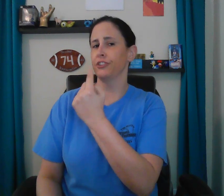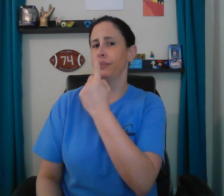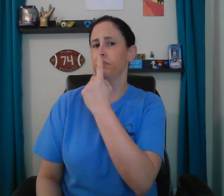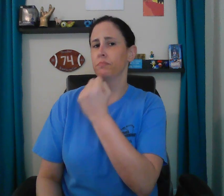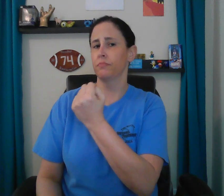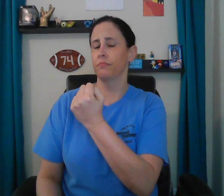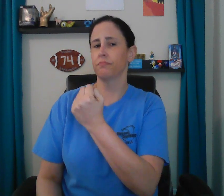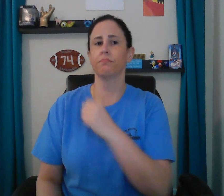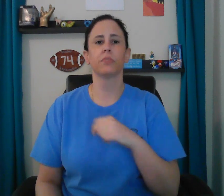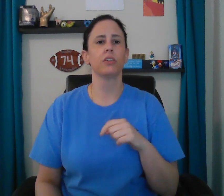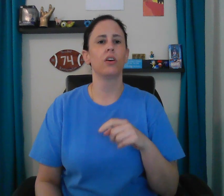lip.